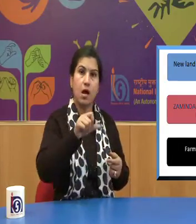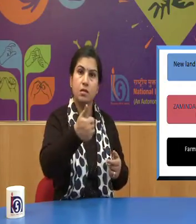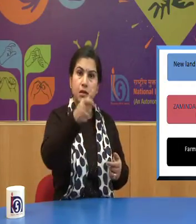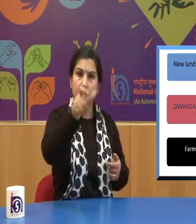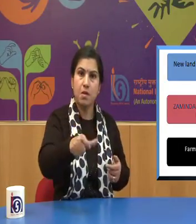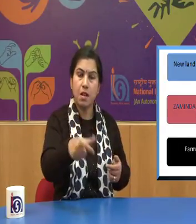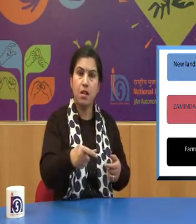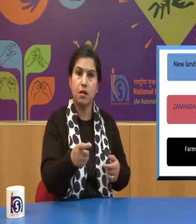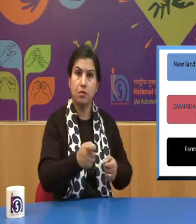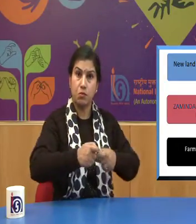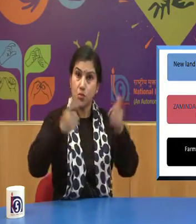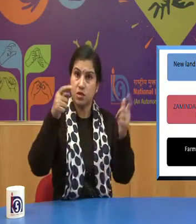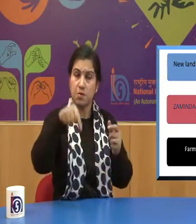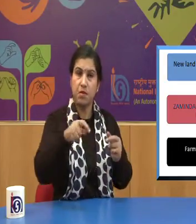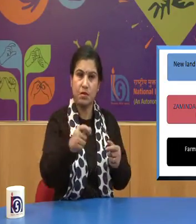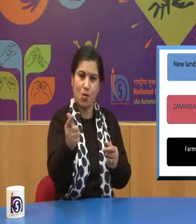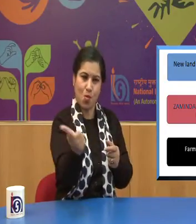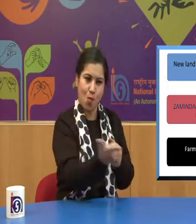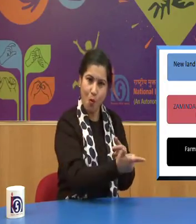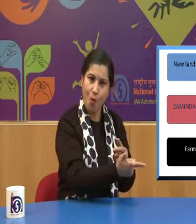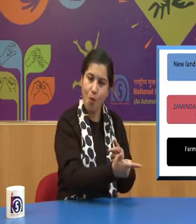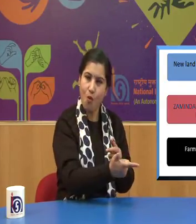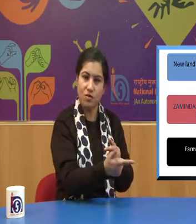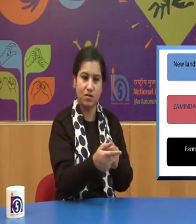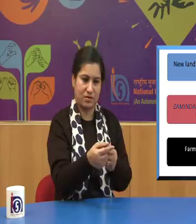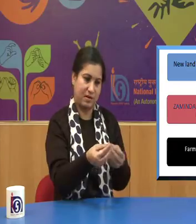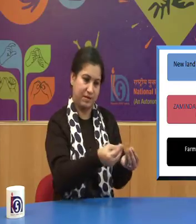These rich people were called as Mahajans,